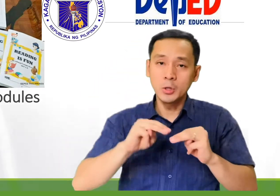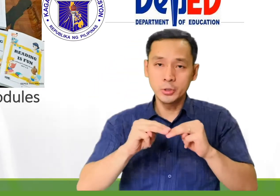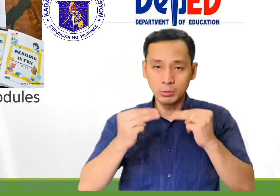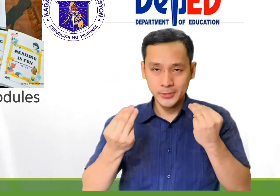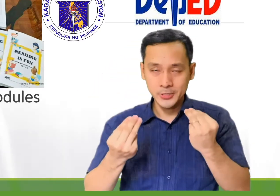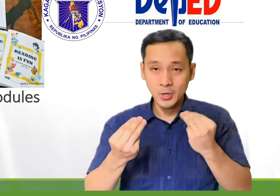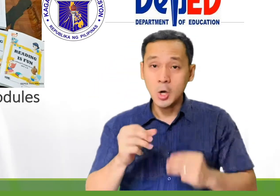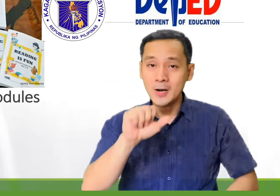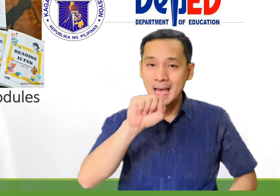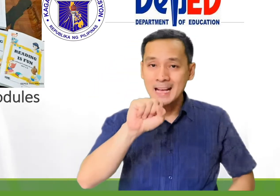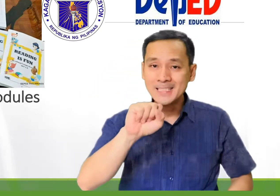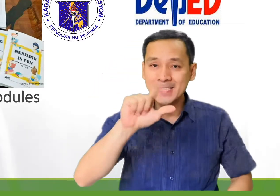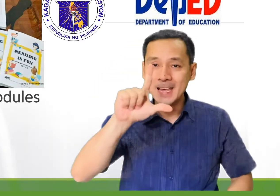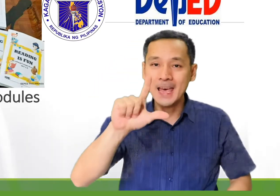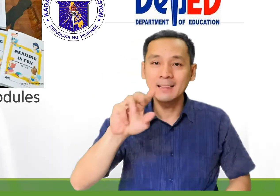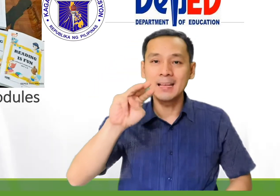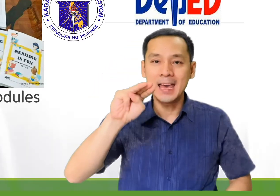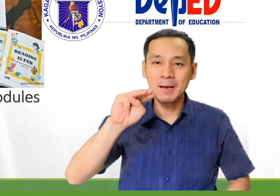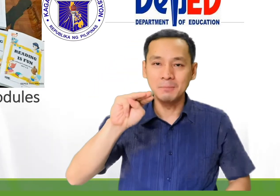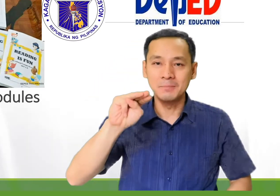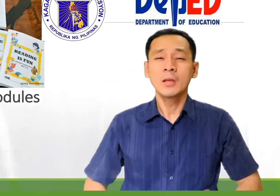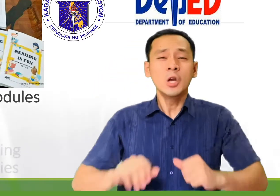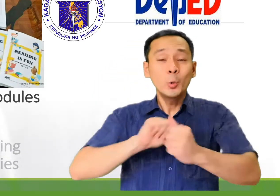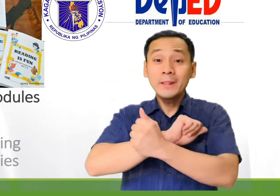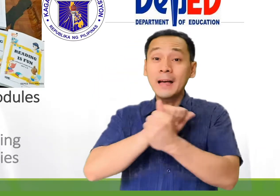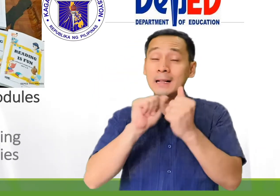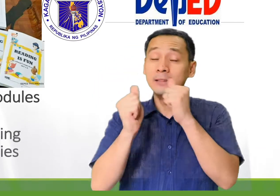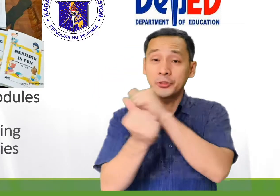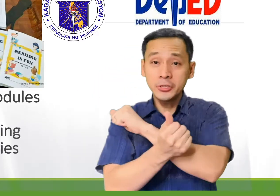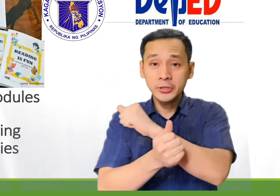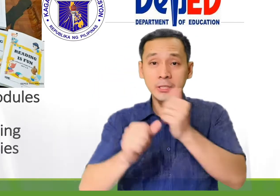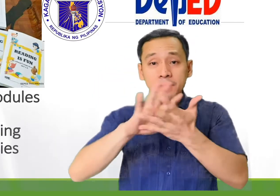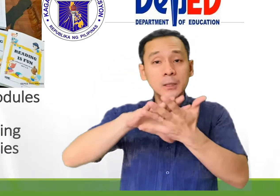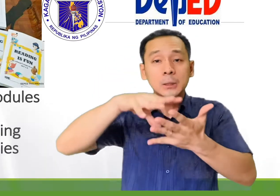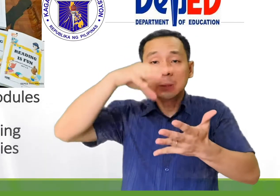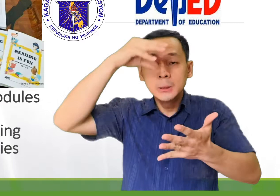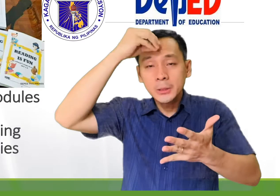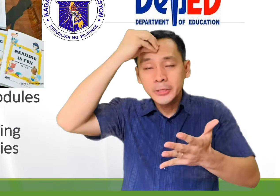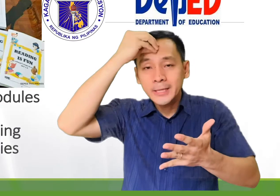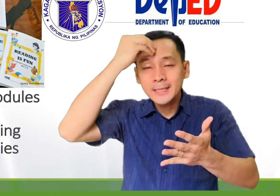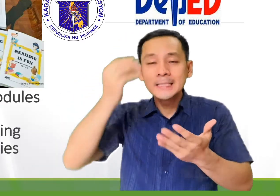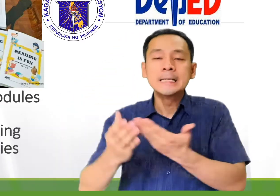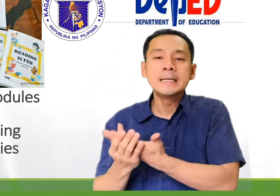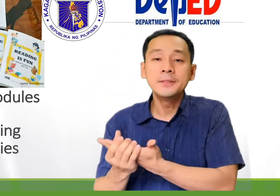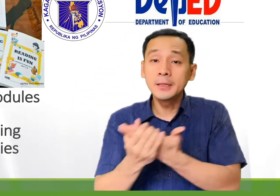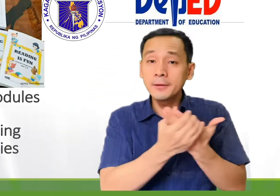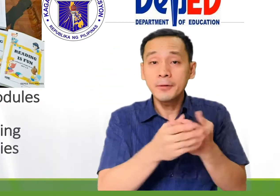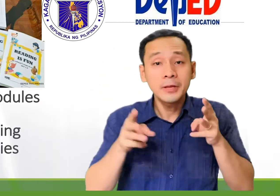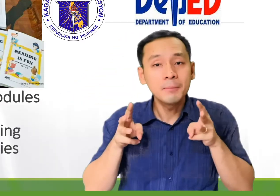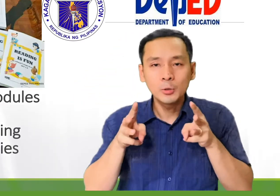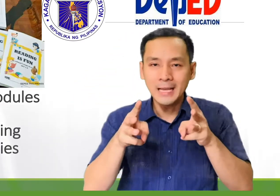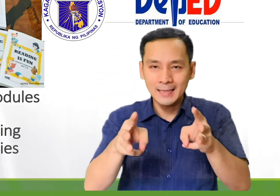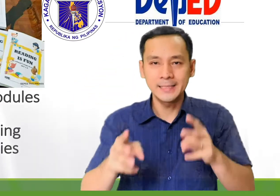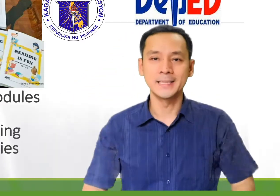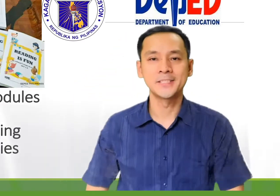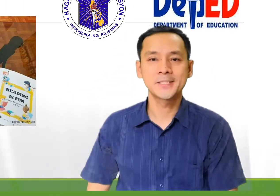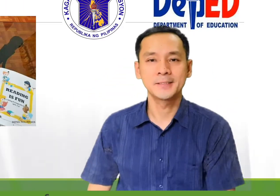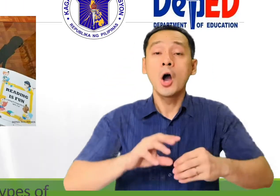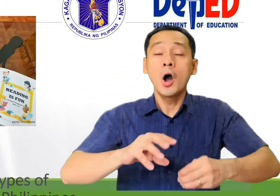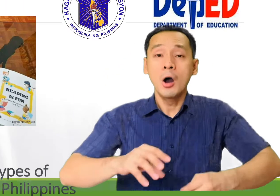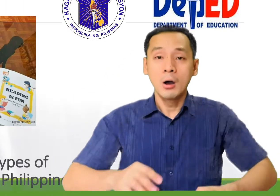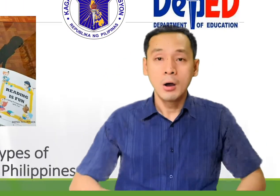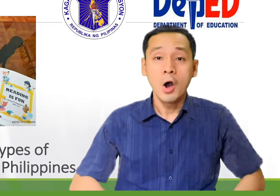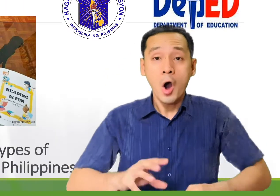self-learning modules or SLM with the alternative learning delivery